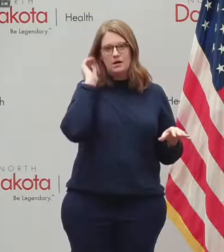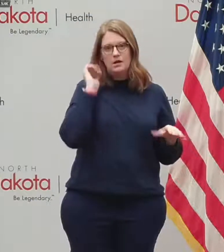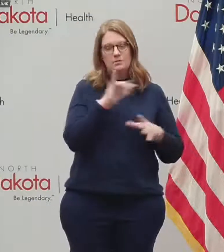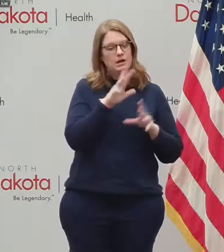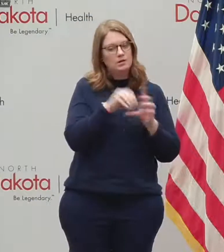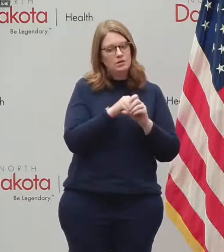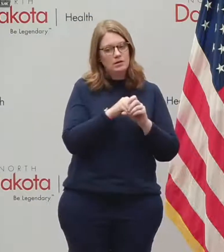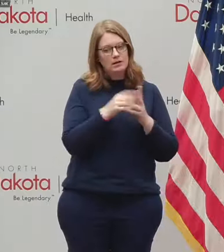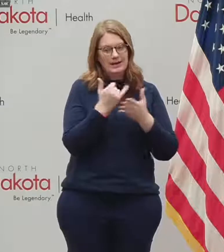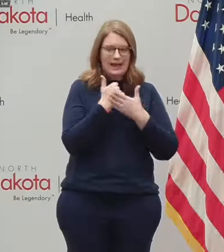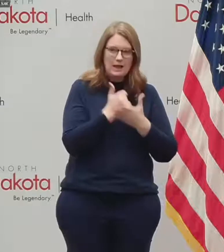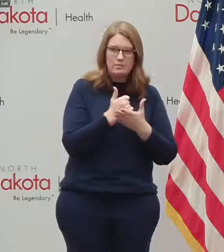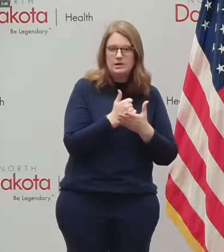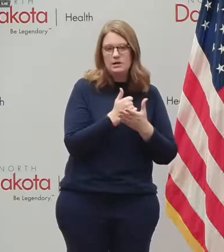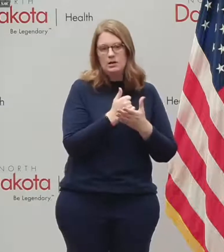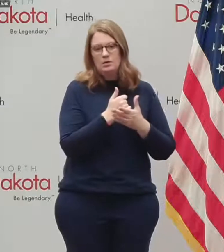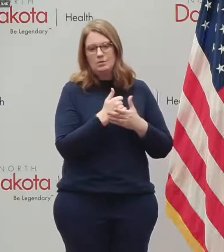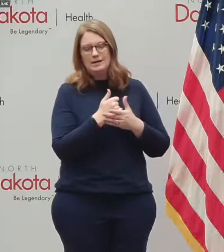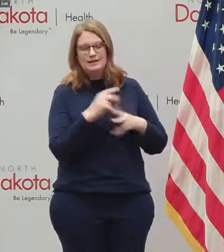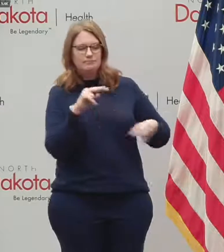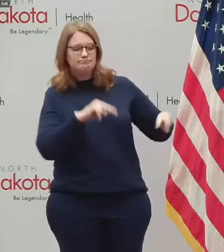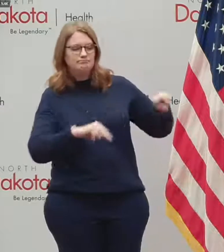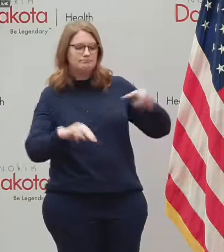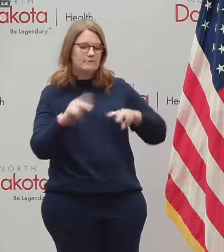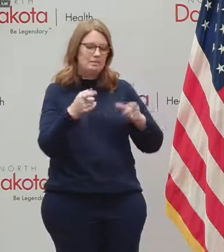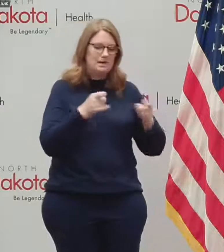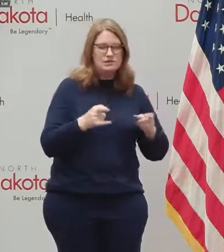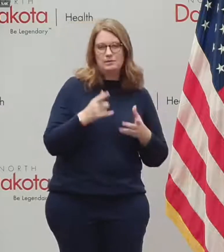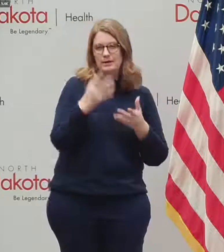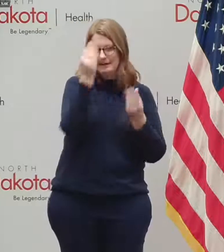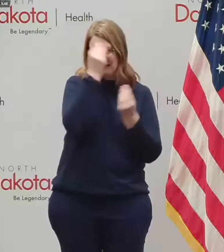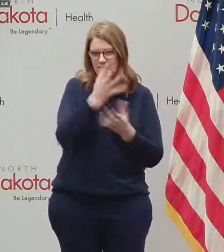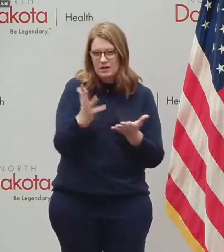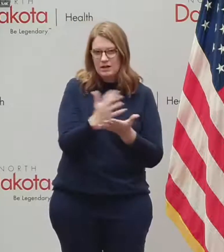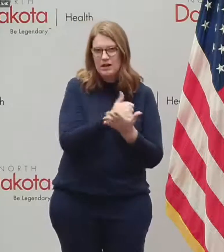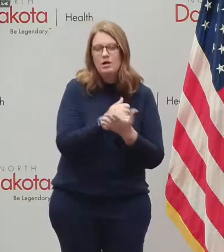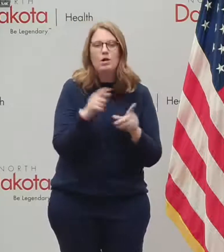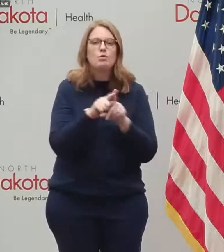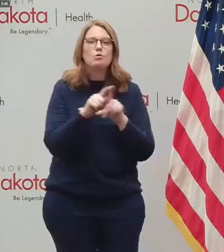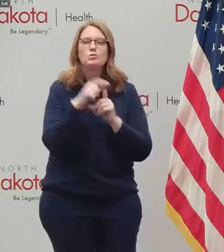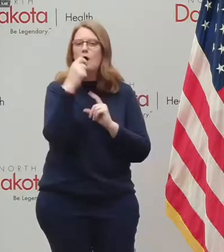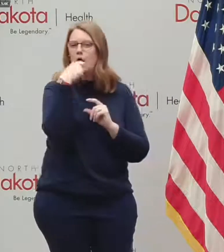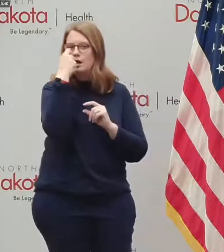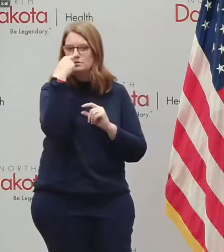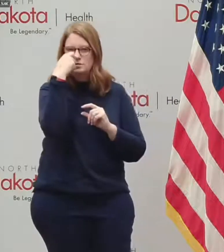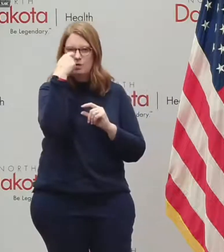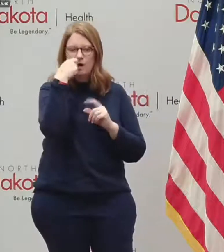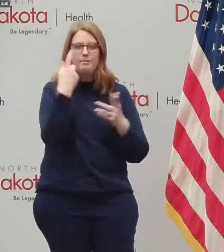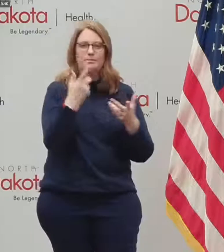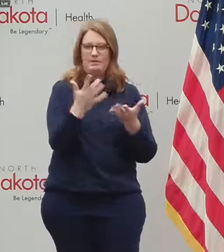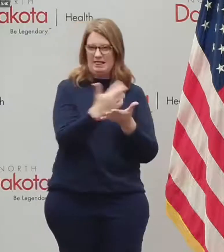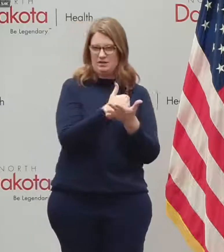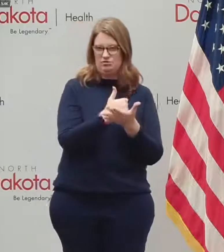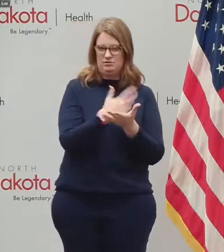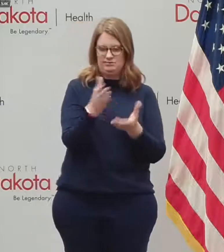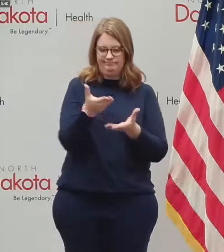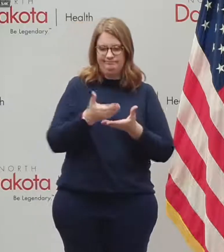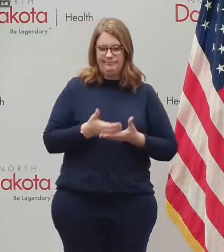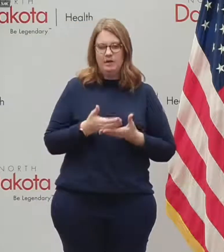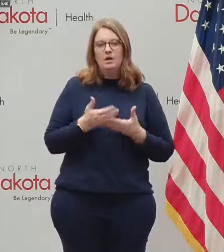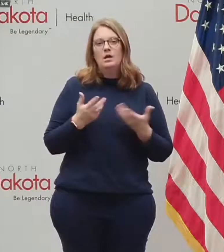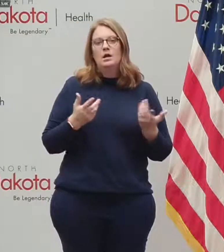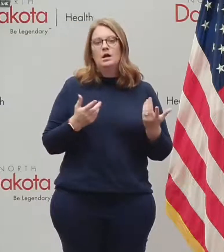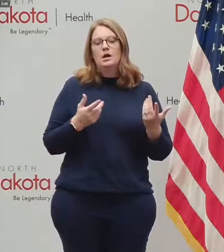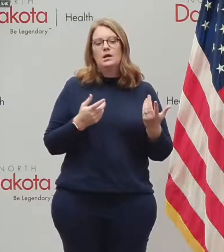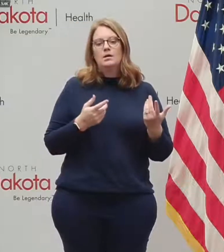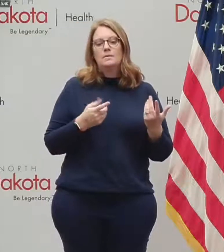including helping with site management and data collection and swab collection. And the support of these EMS personnel has